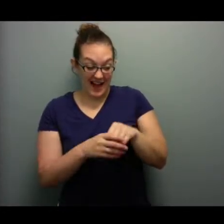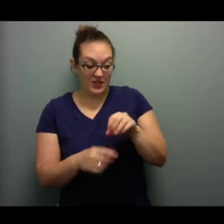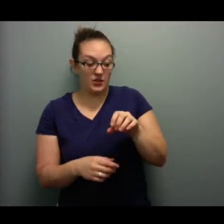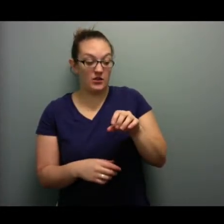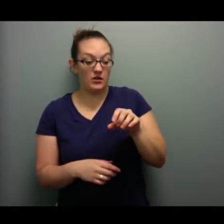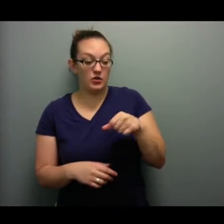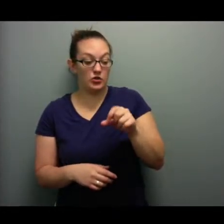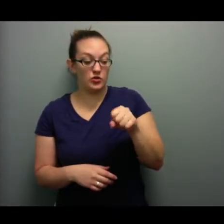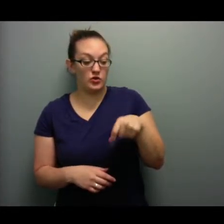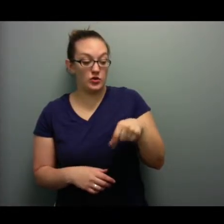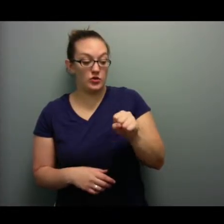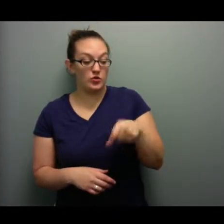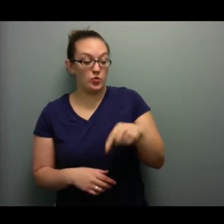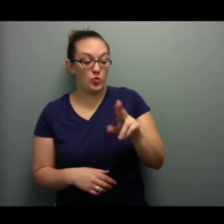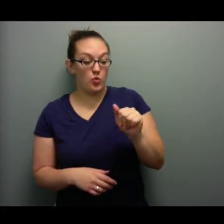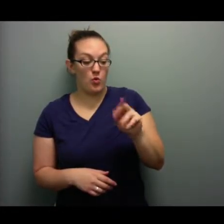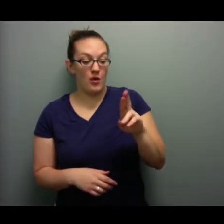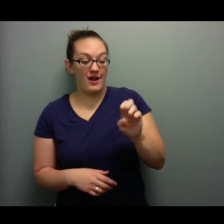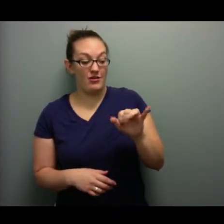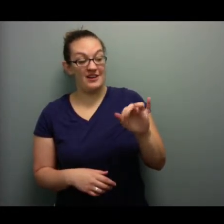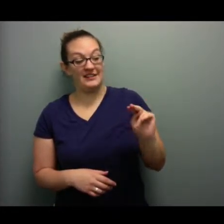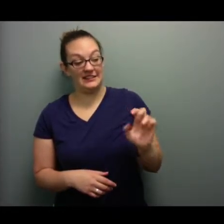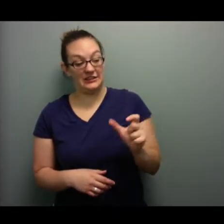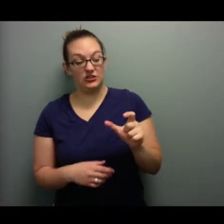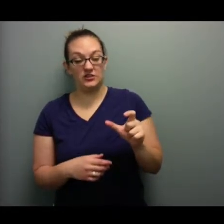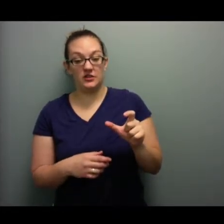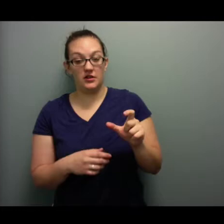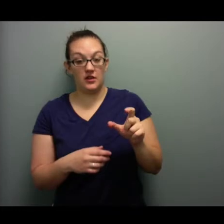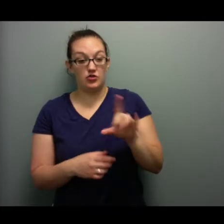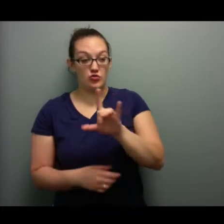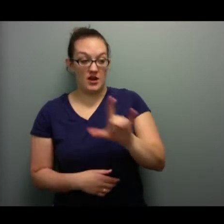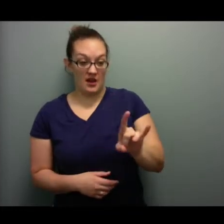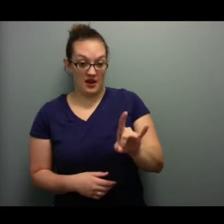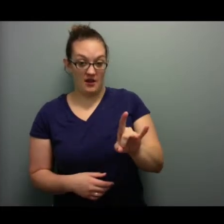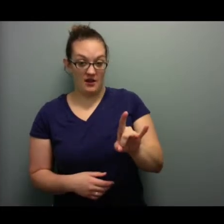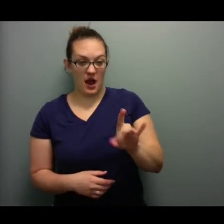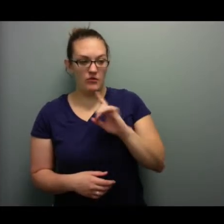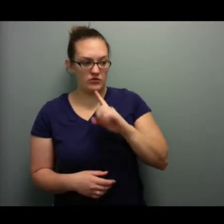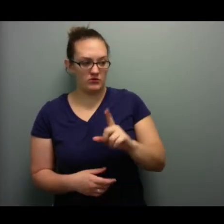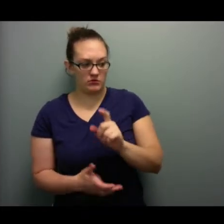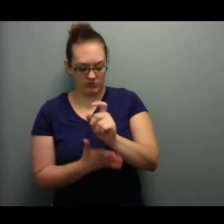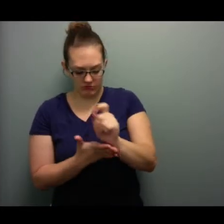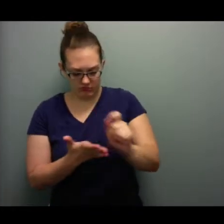then all the numbers, like 28. So you actually counted them, huh?